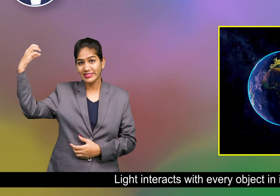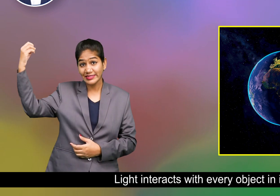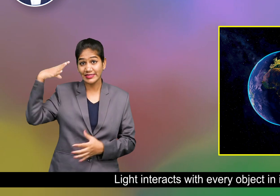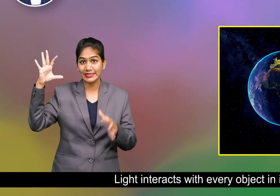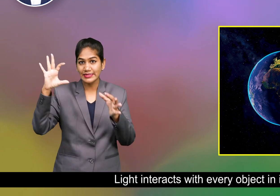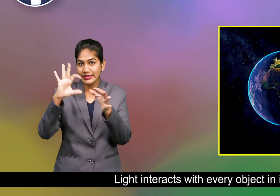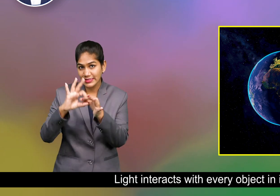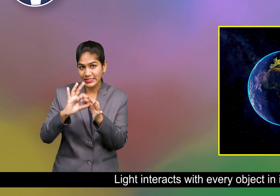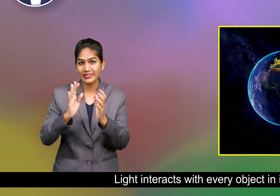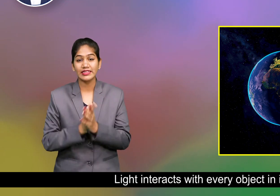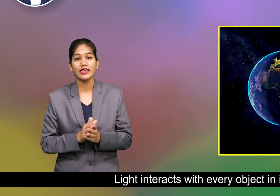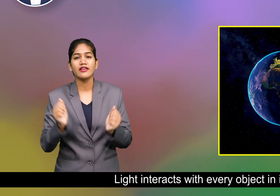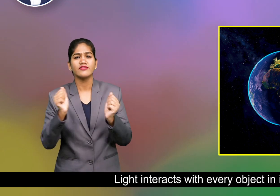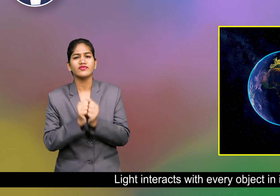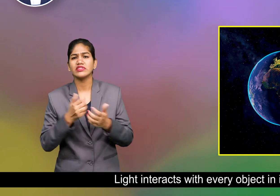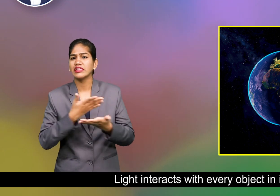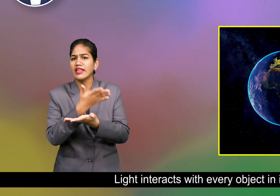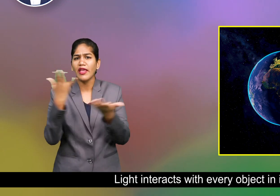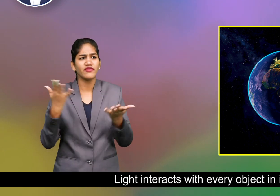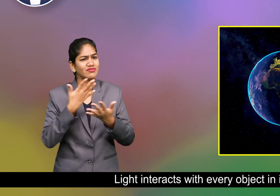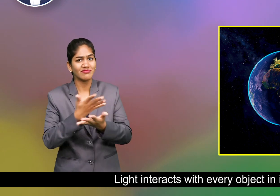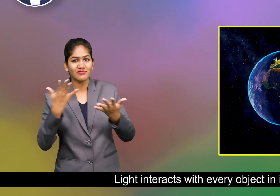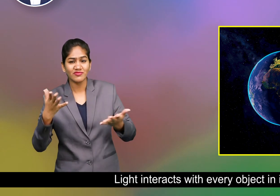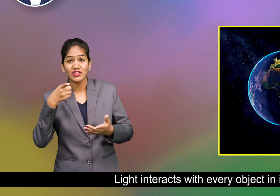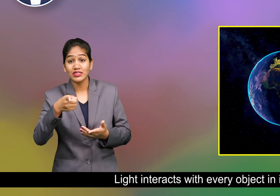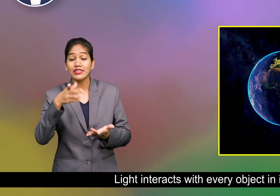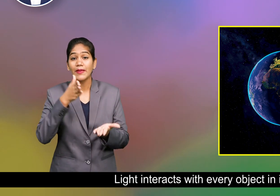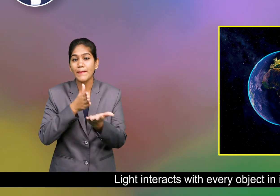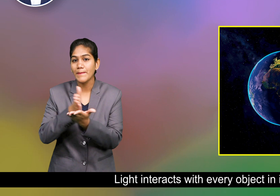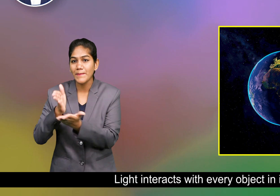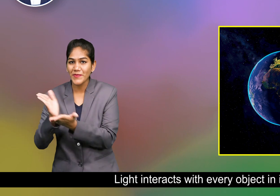Light interacts with every object in its path.